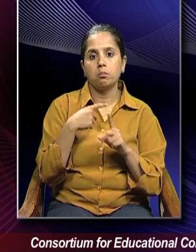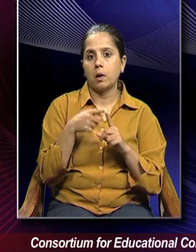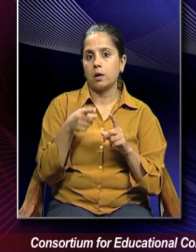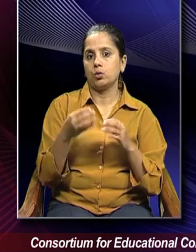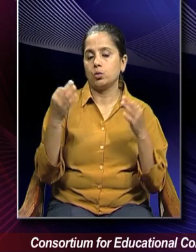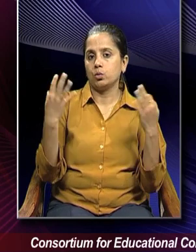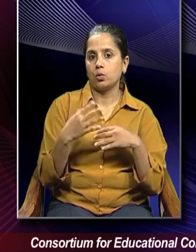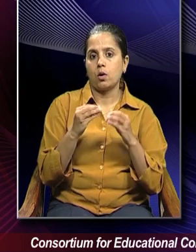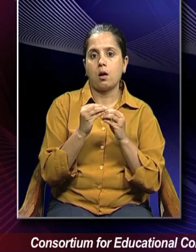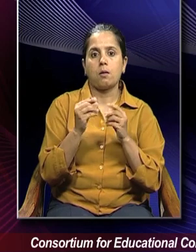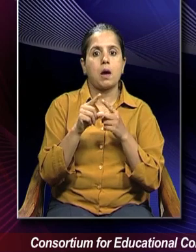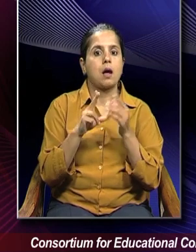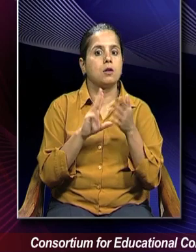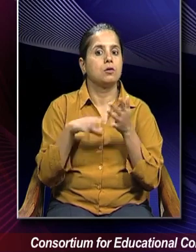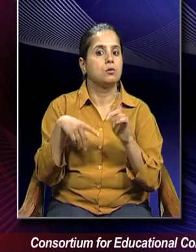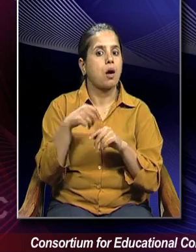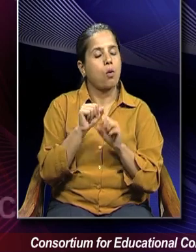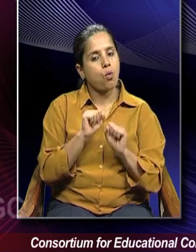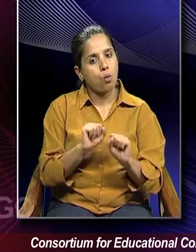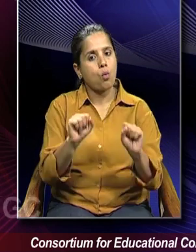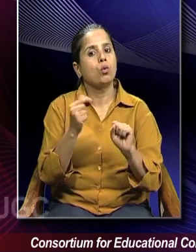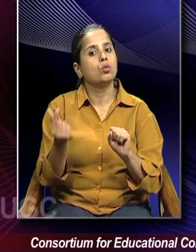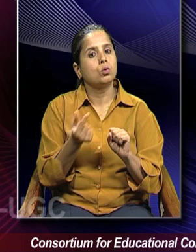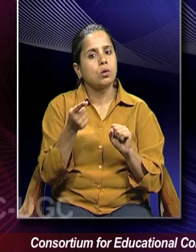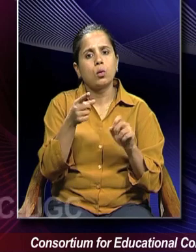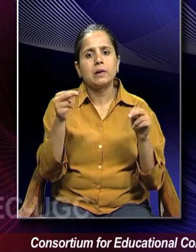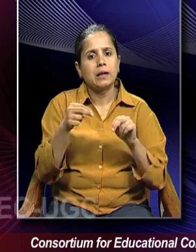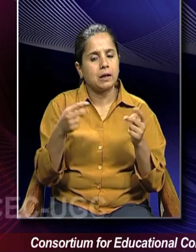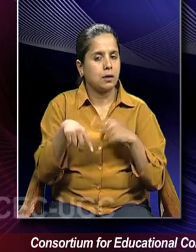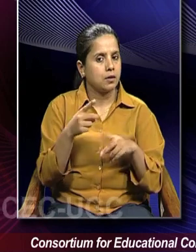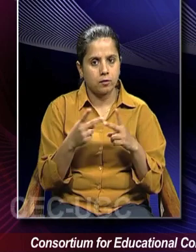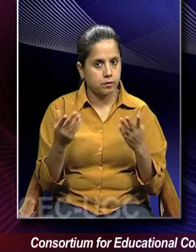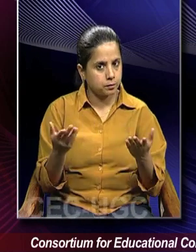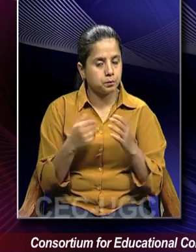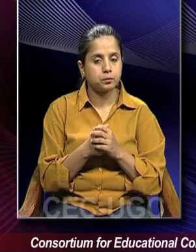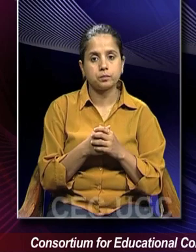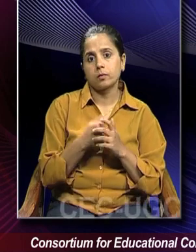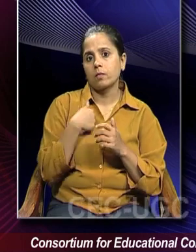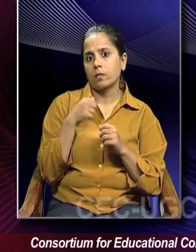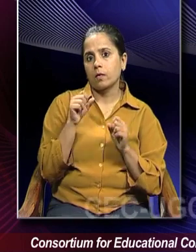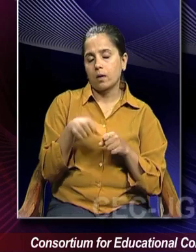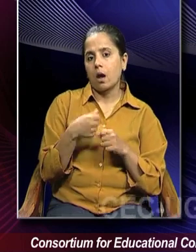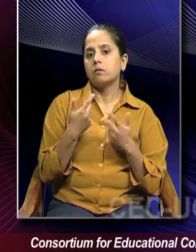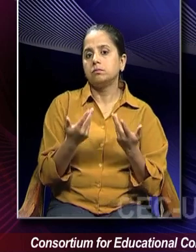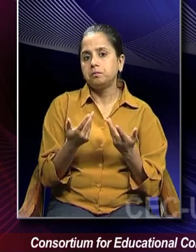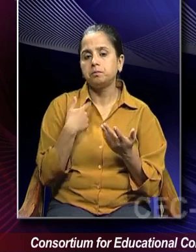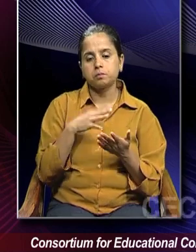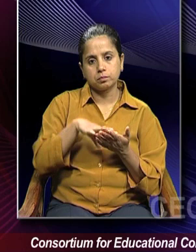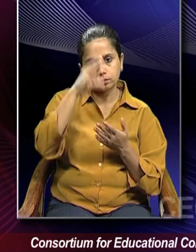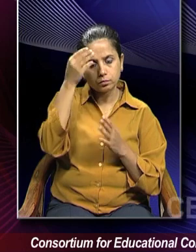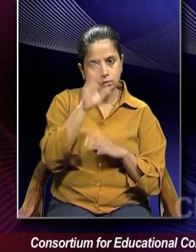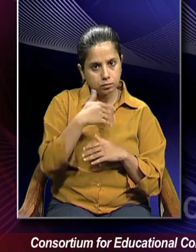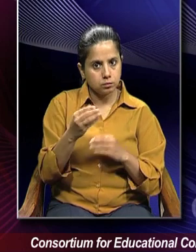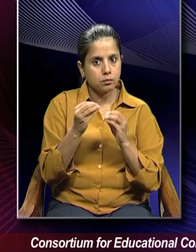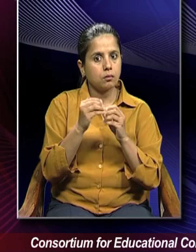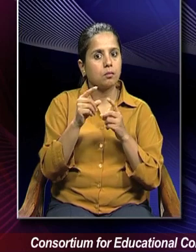benchmarks, creating new benchmarks of your own according to your requirement. So, while we can certainly learn from benchmarking,